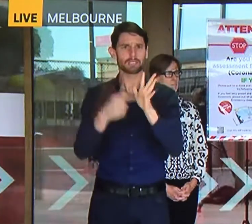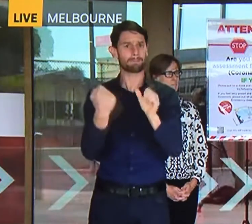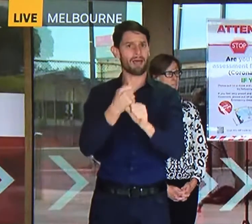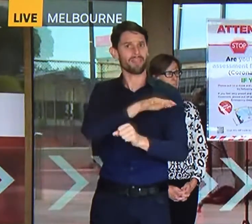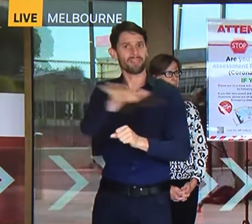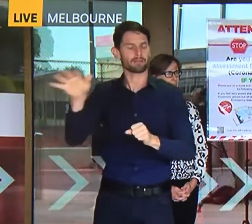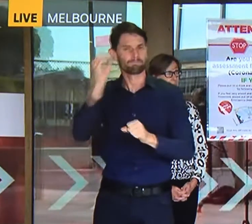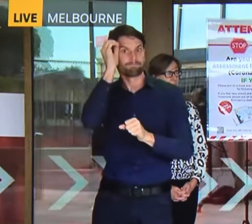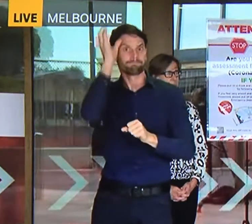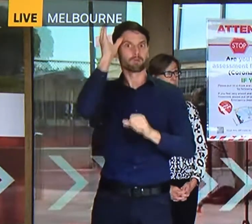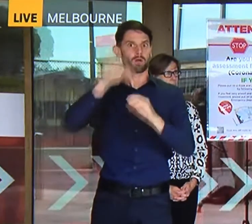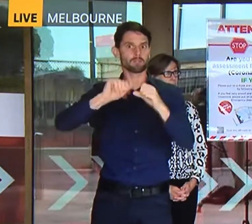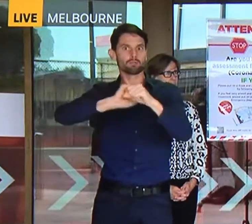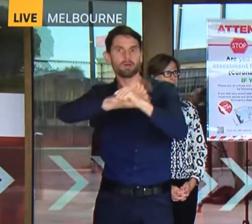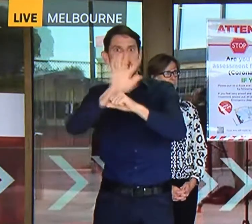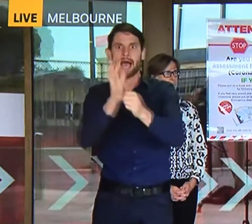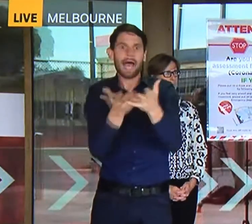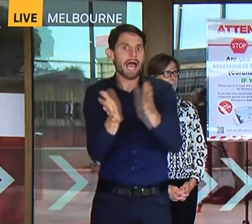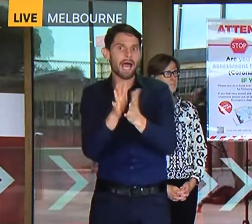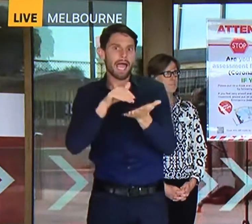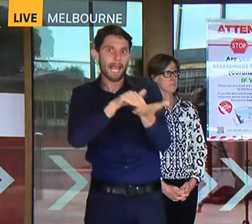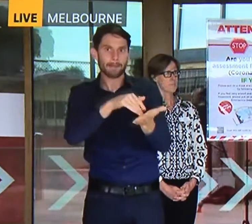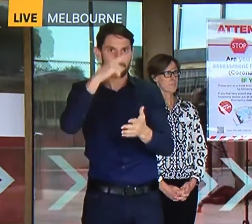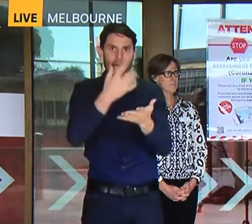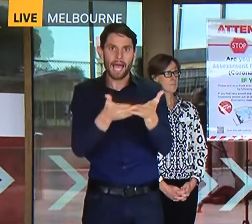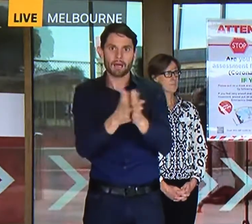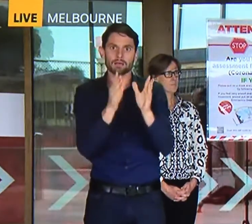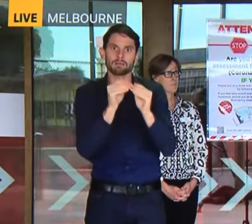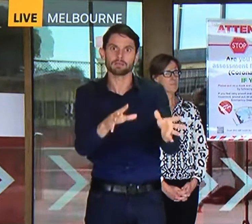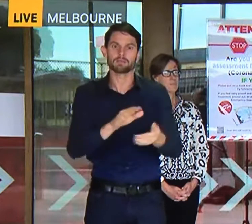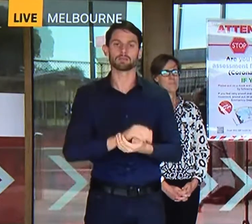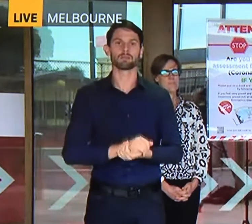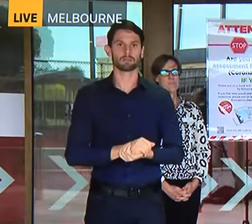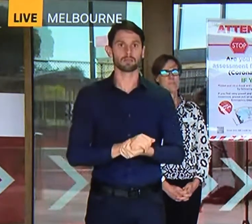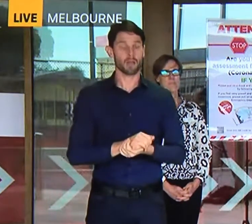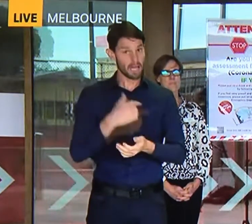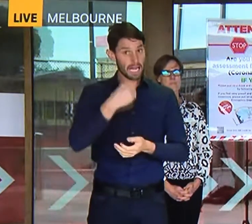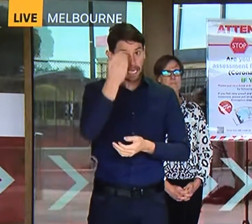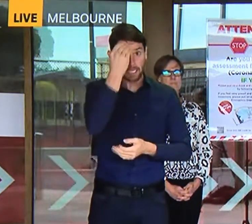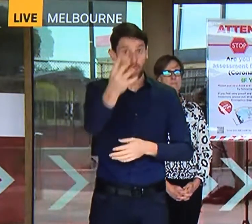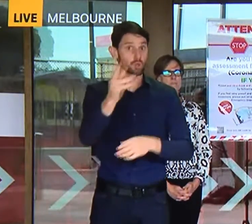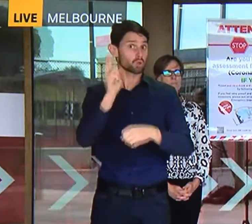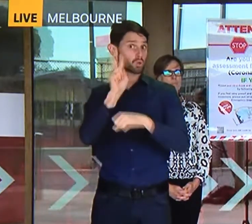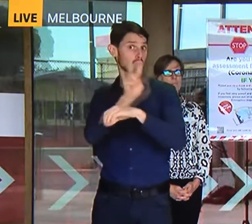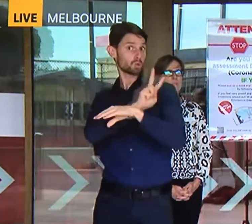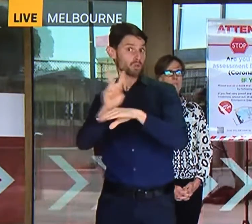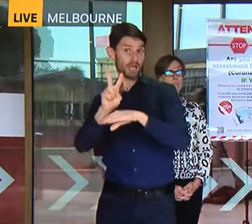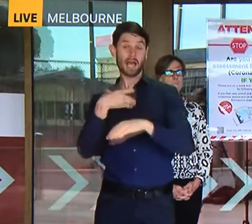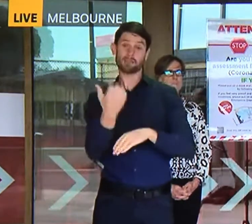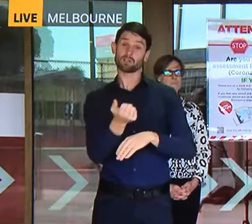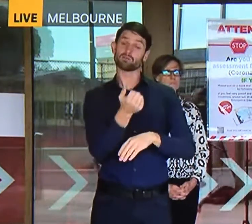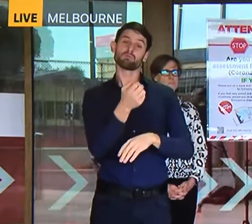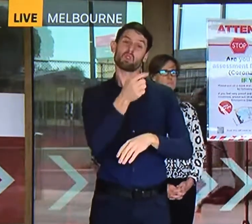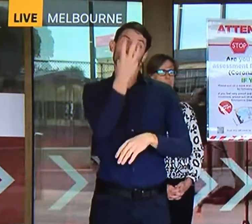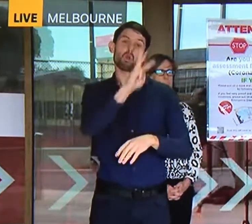of the latest available data, what we see is that 2 weeks ago we were having between 25 and